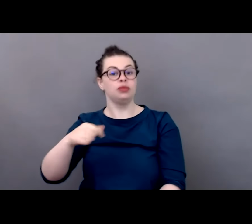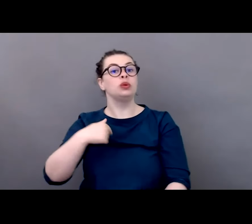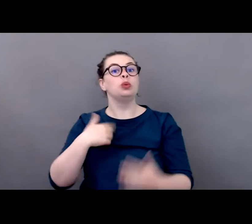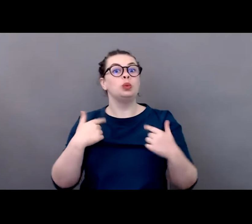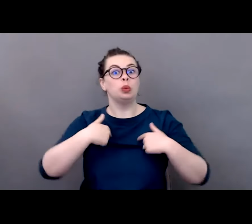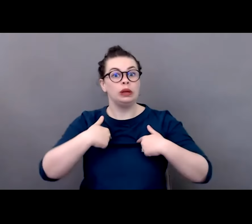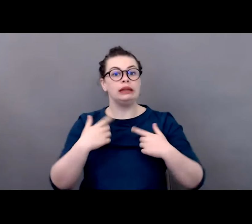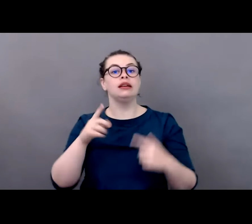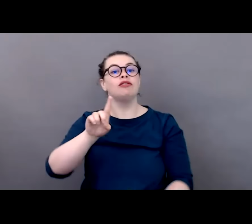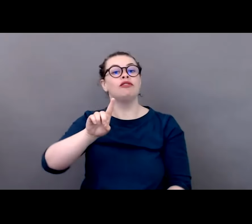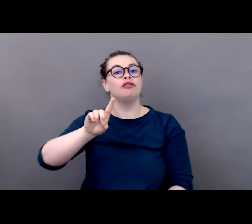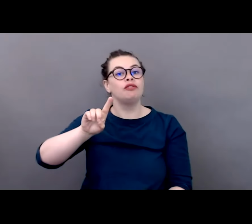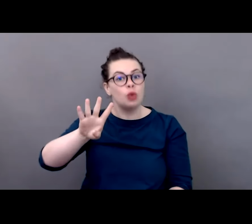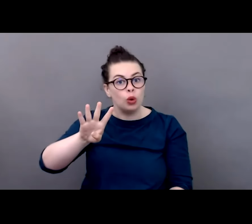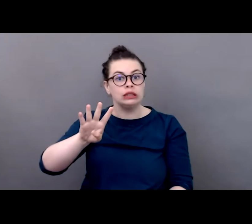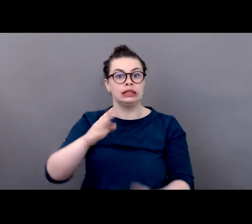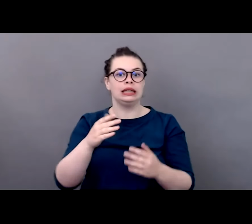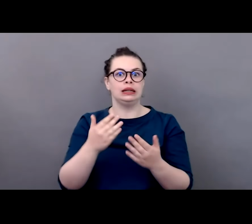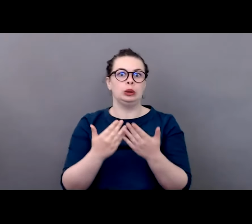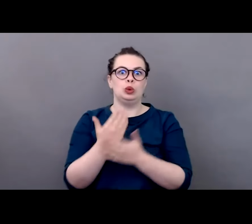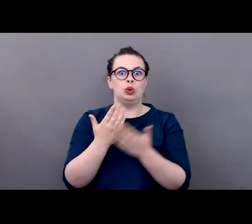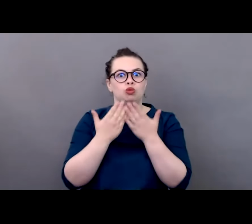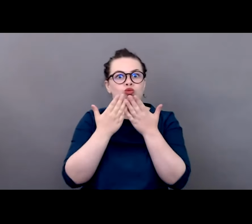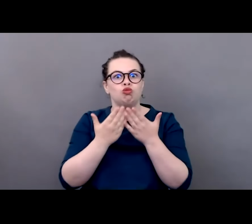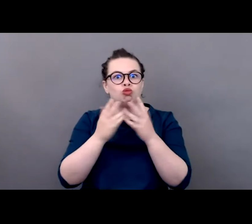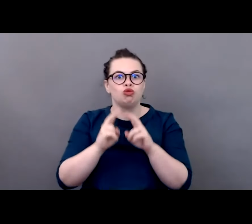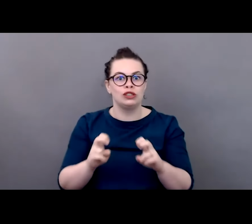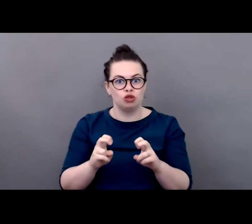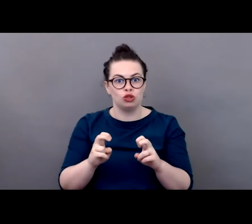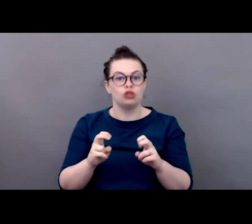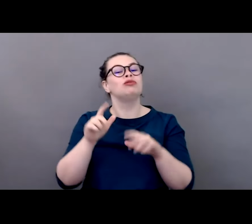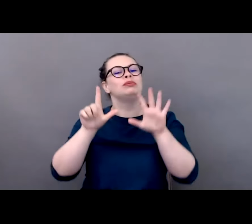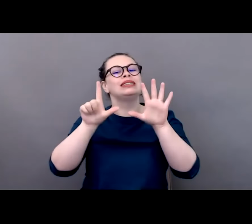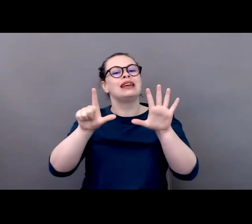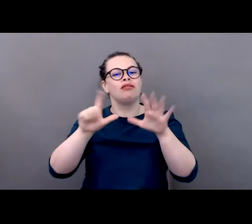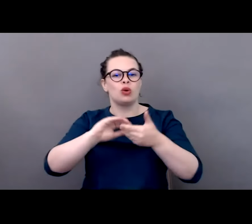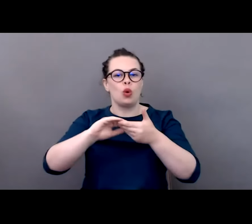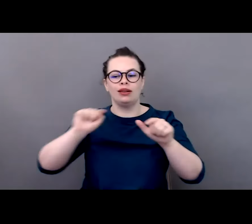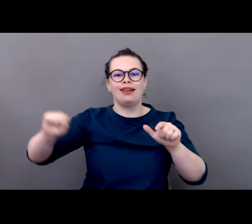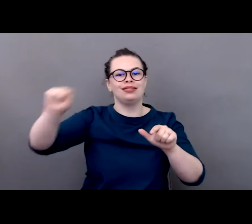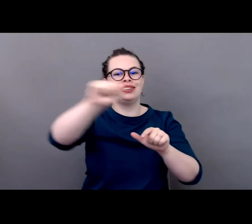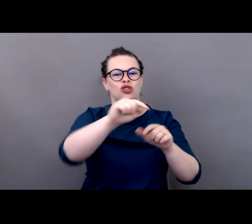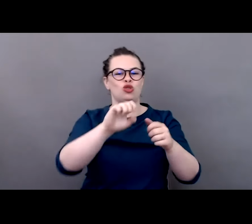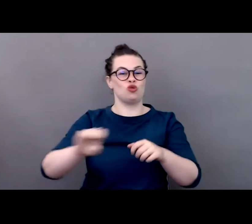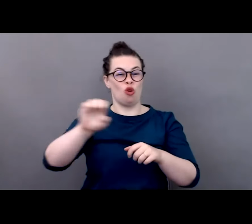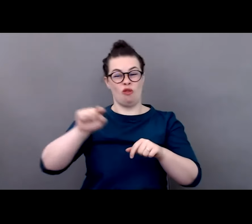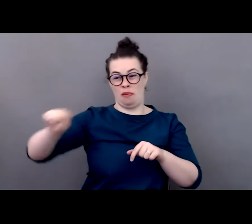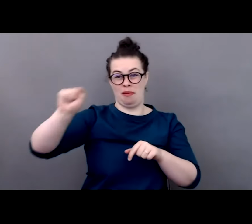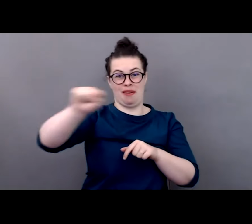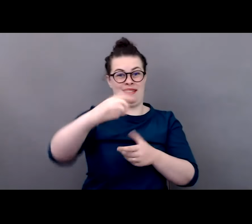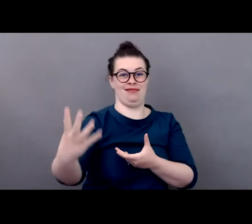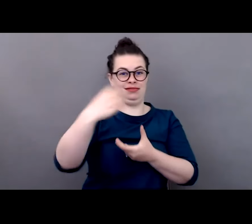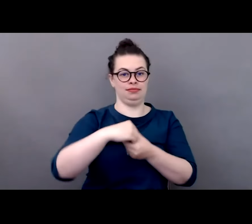early stage researchers based out of 7 partner organizations all around Europe. So our partners come